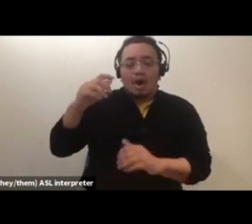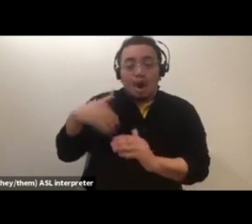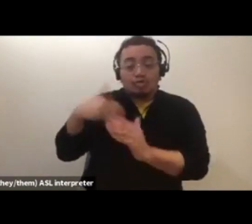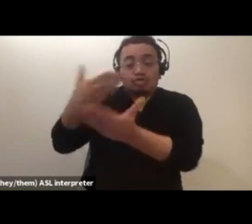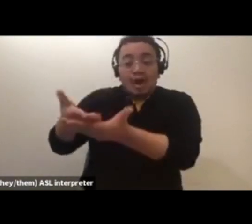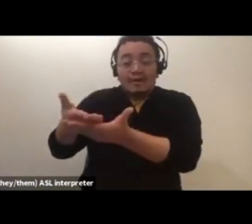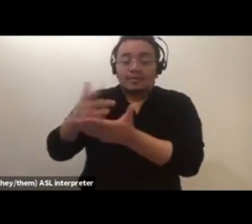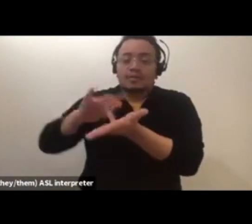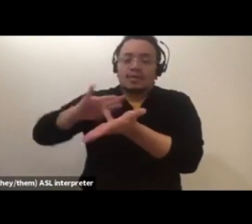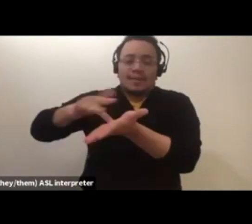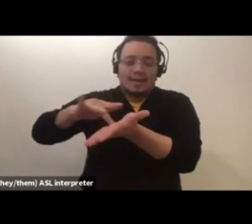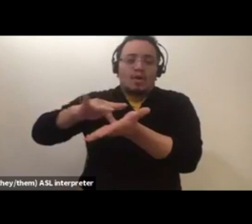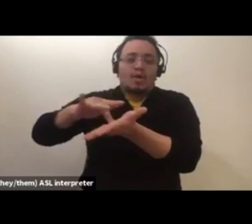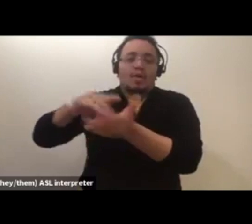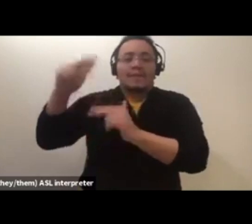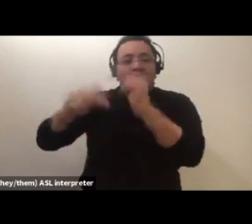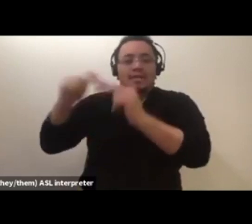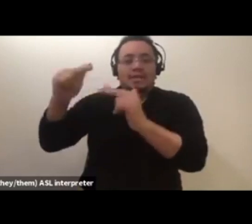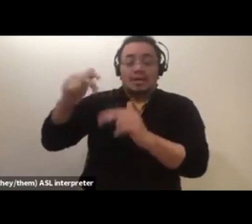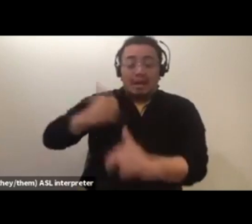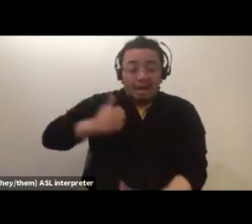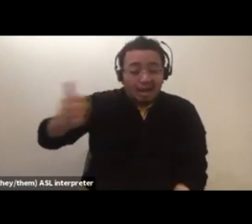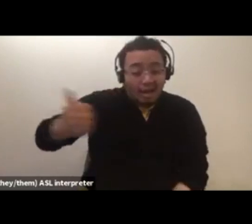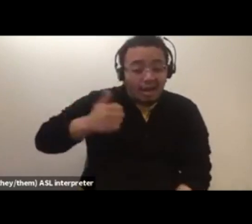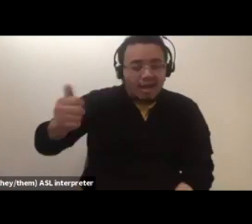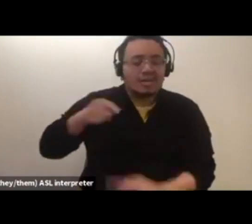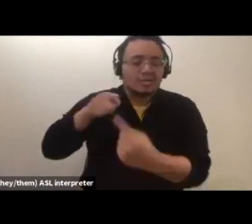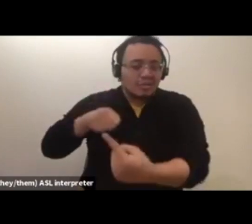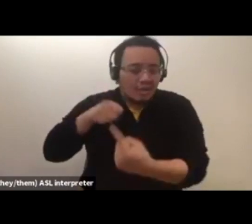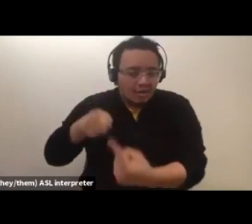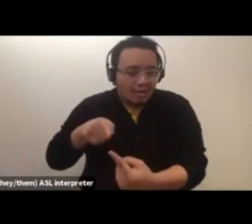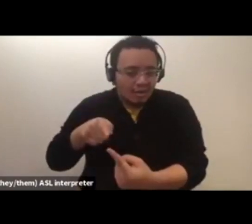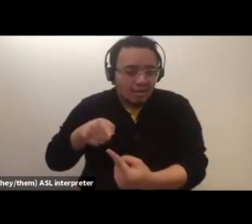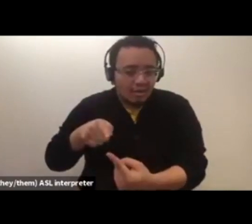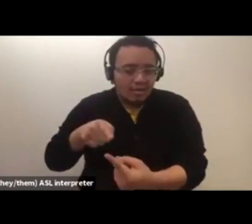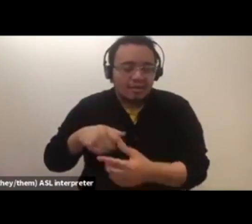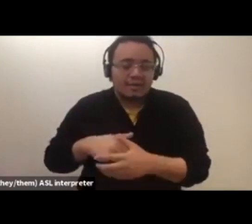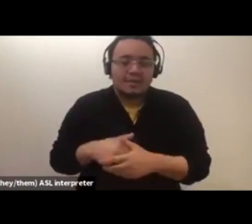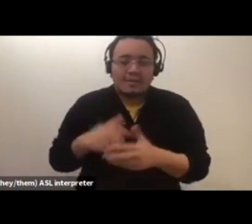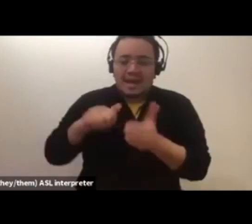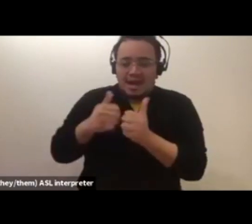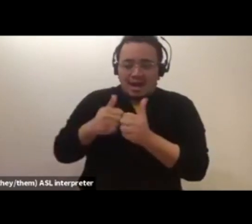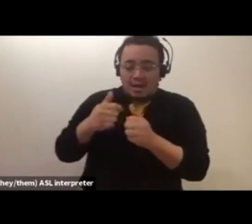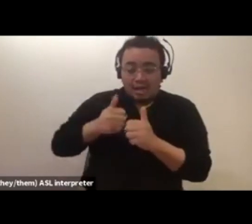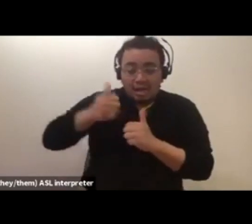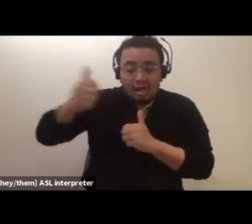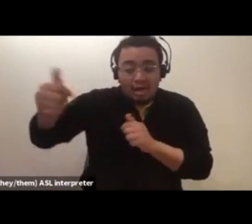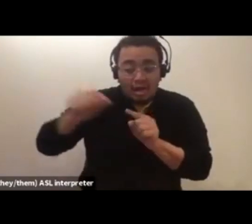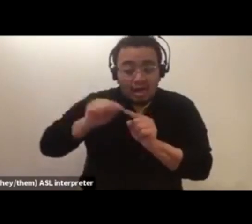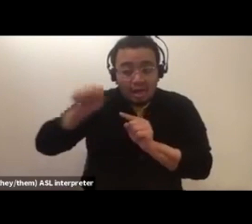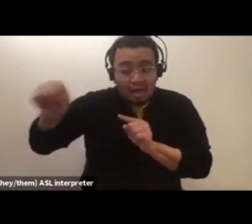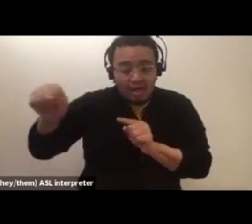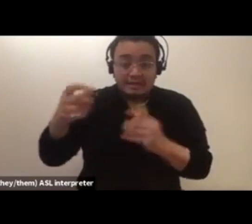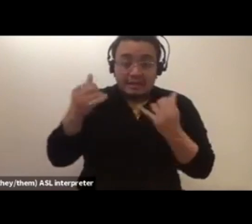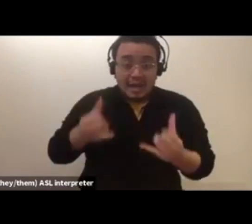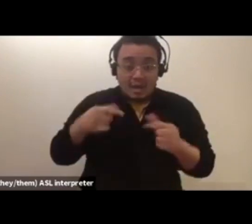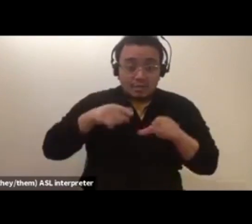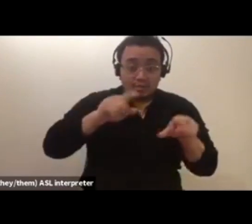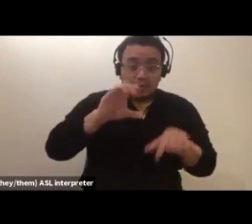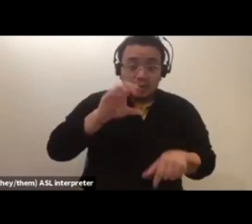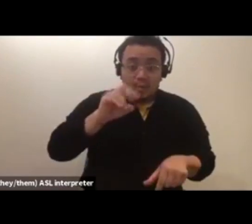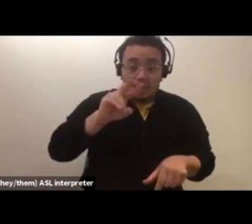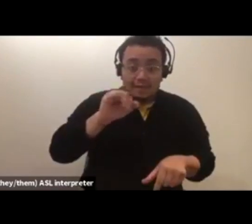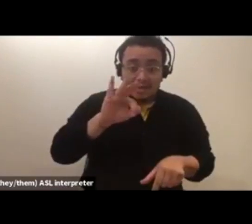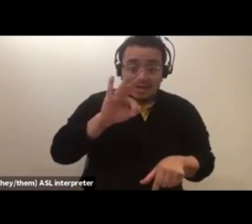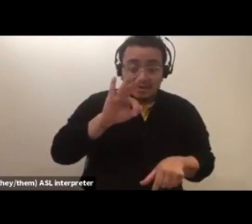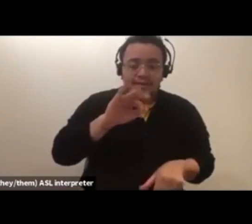space to get HRT. And feeling safe doing so during a pandemic. So there were so many